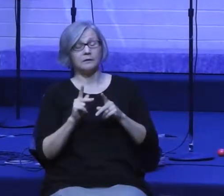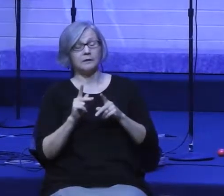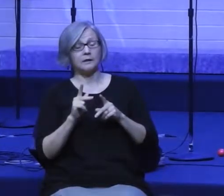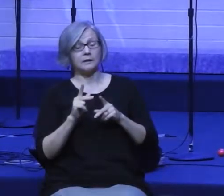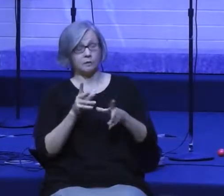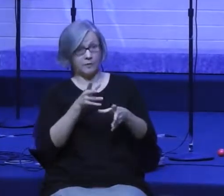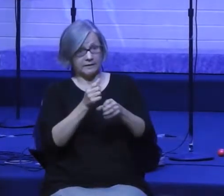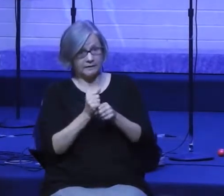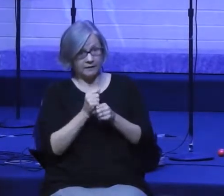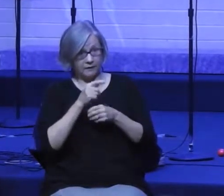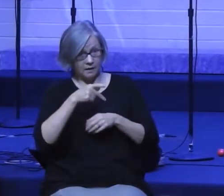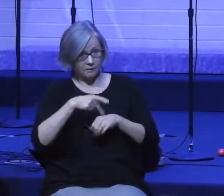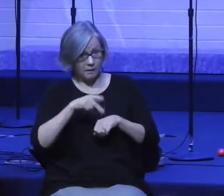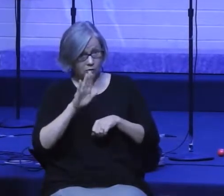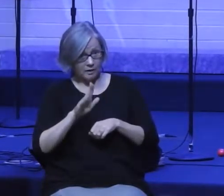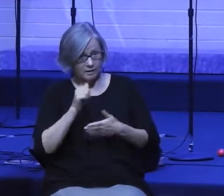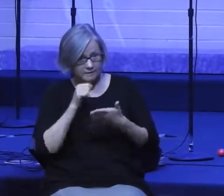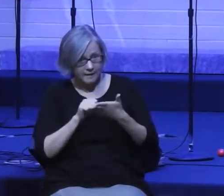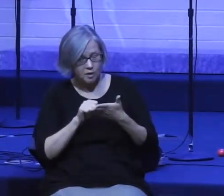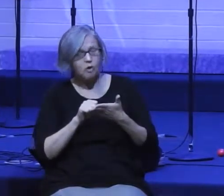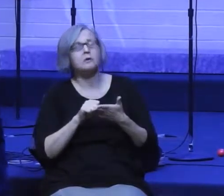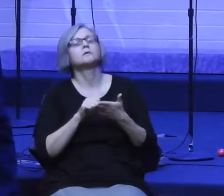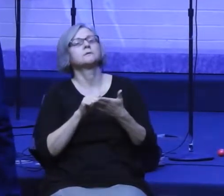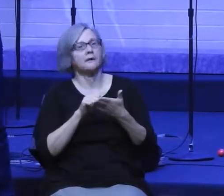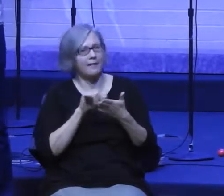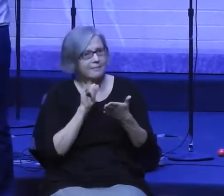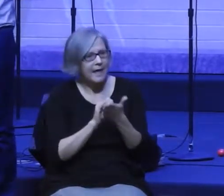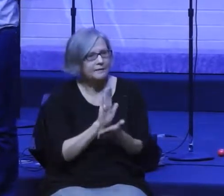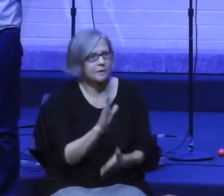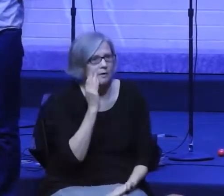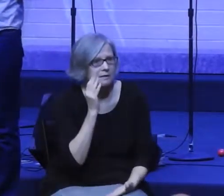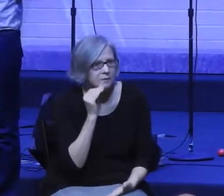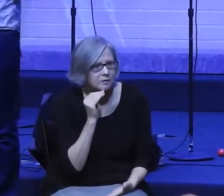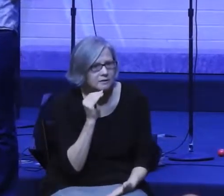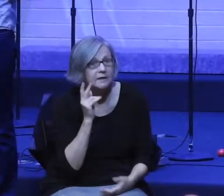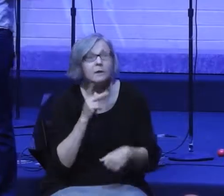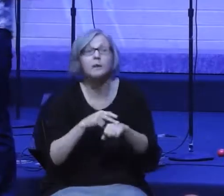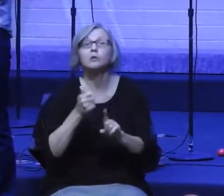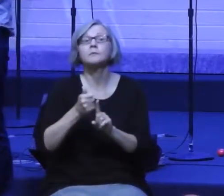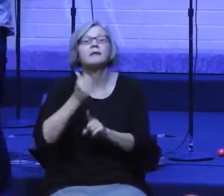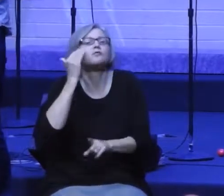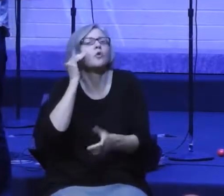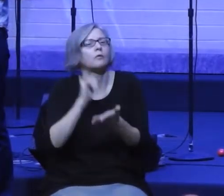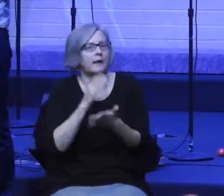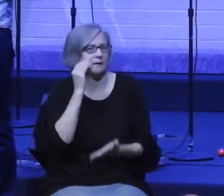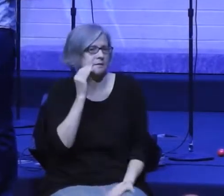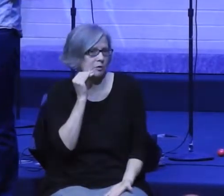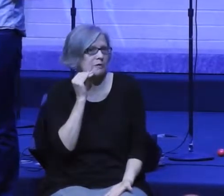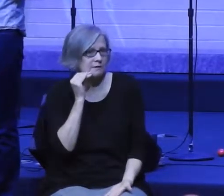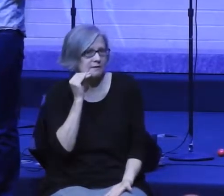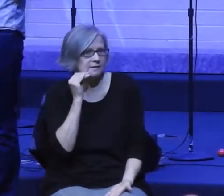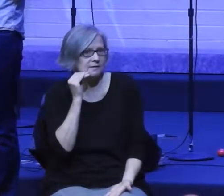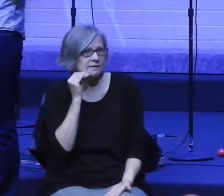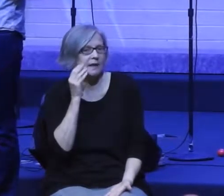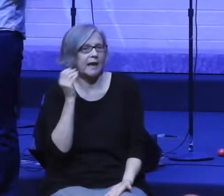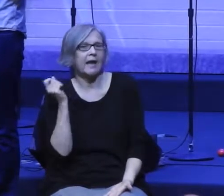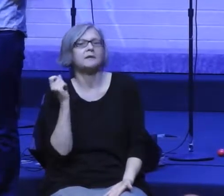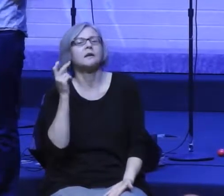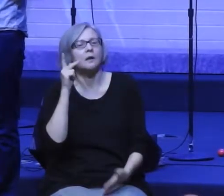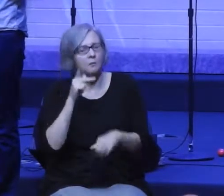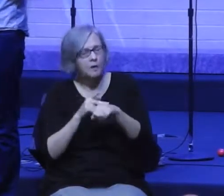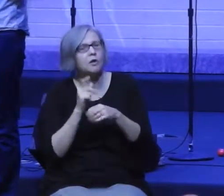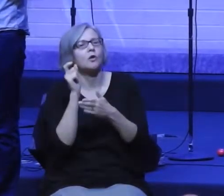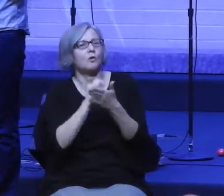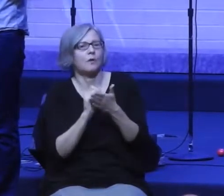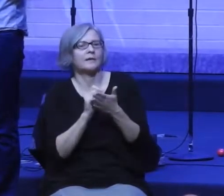time. I don't know if I can go one step further. I think that's the experience of